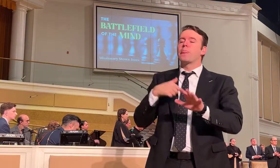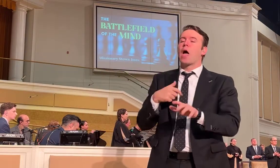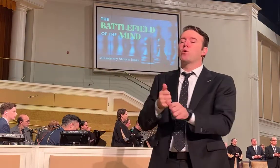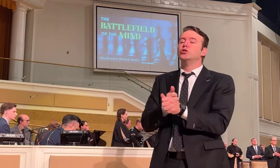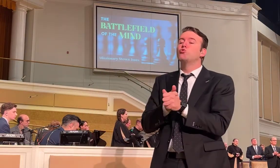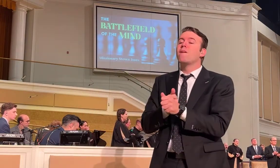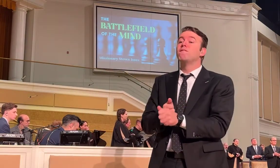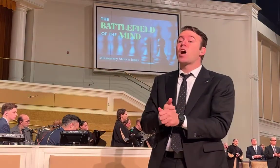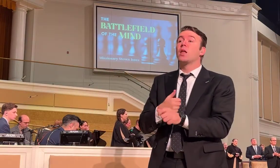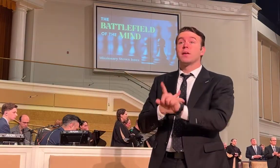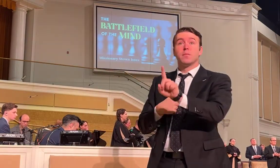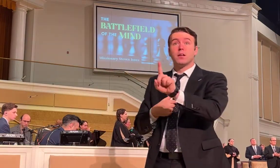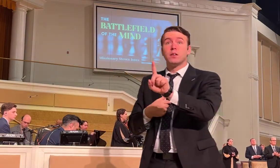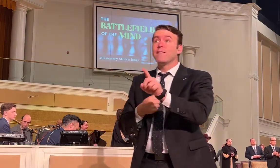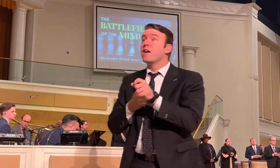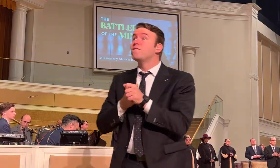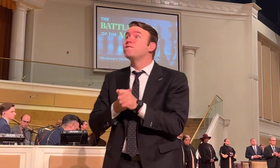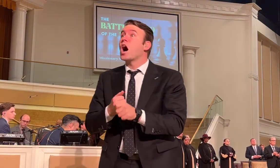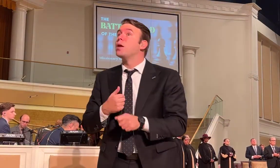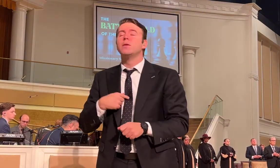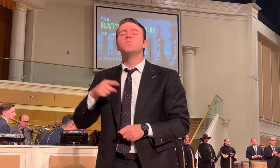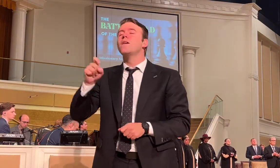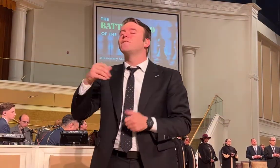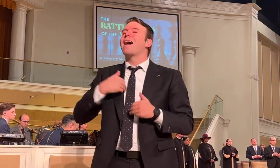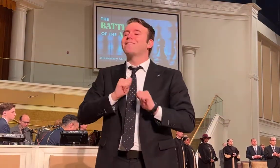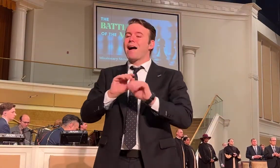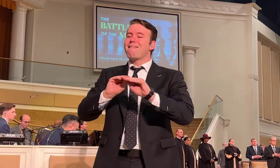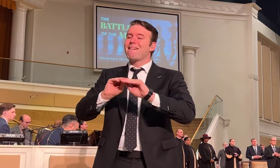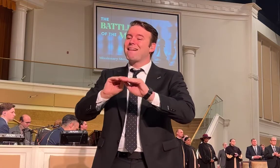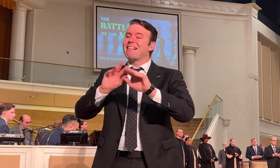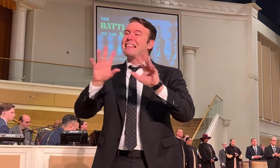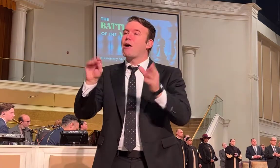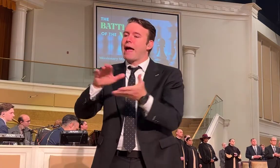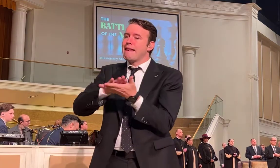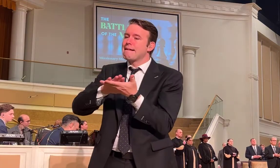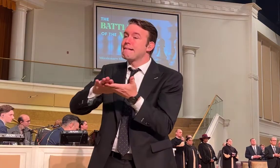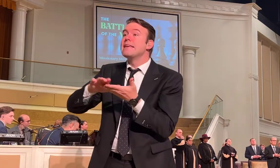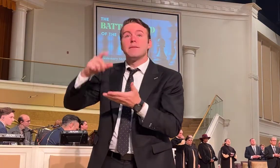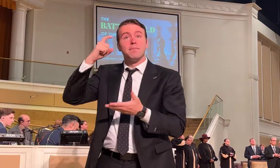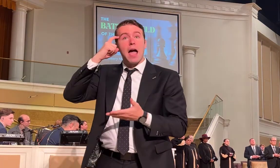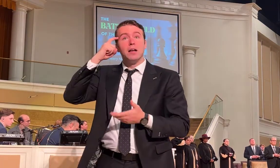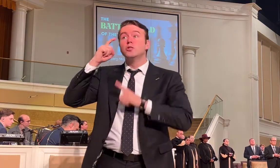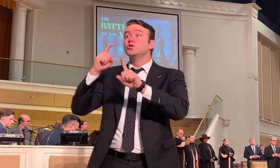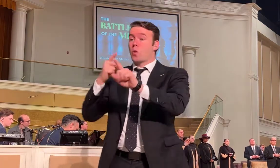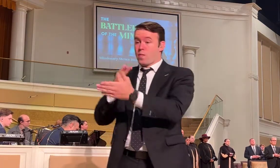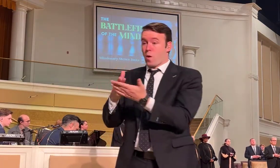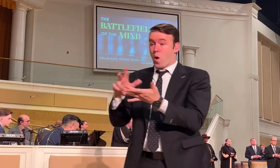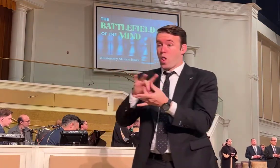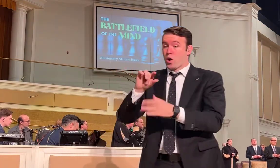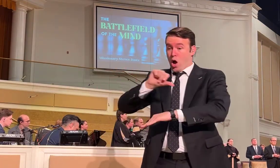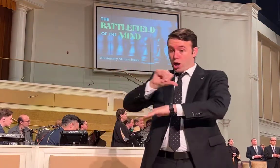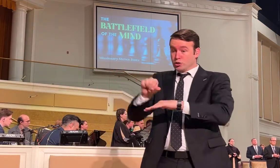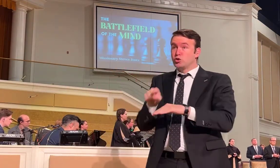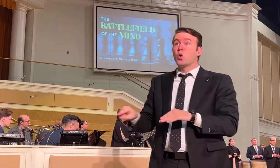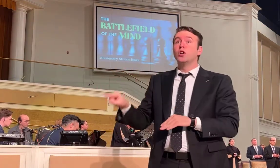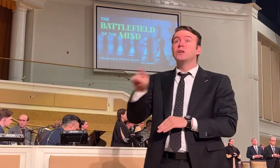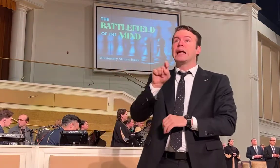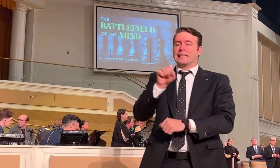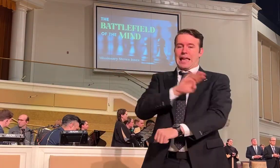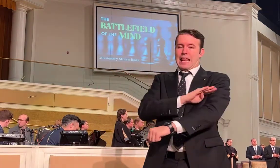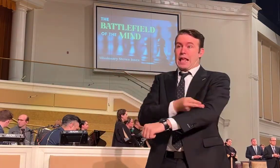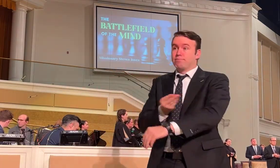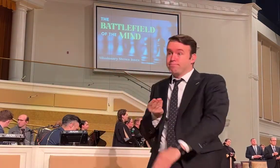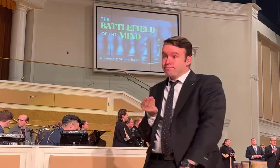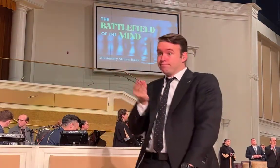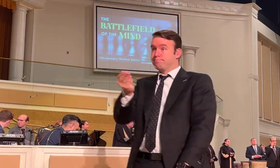Yeah. supposed to anoint you. It can equip you